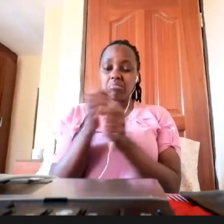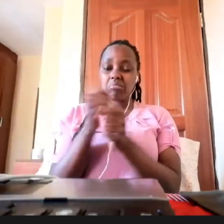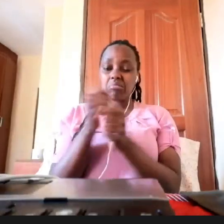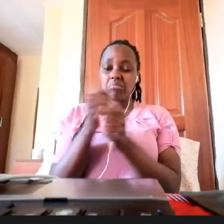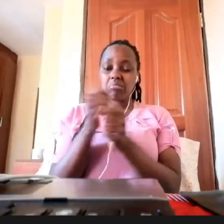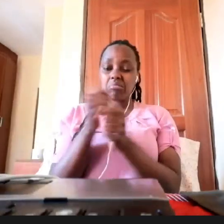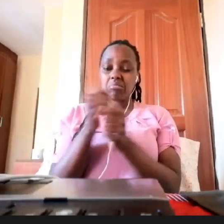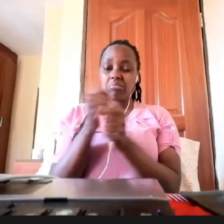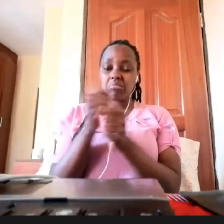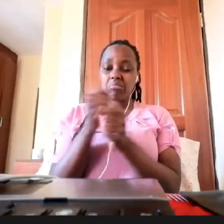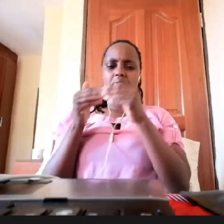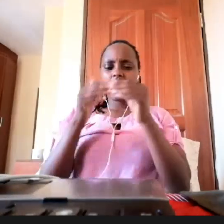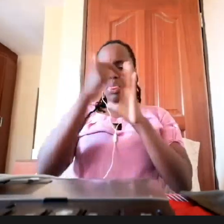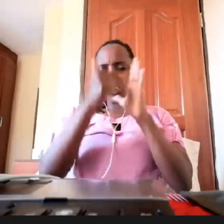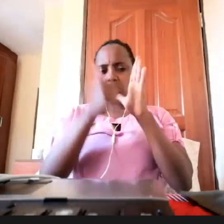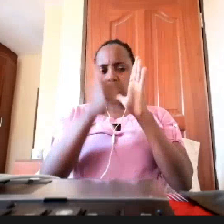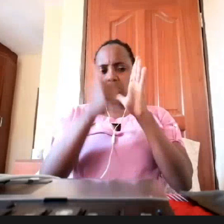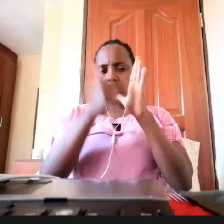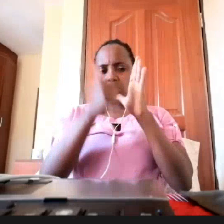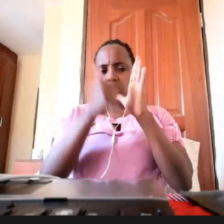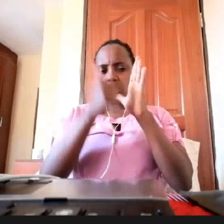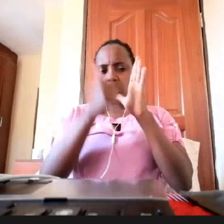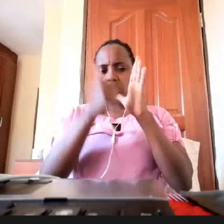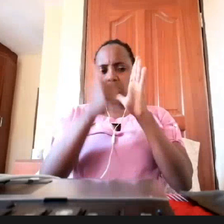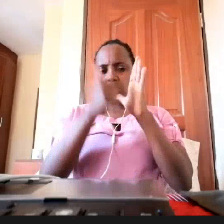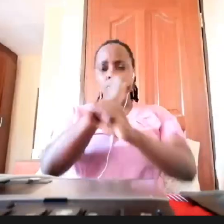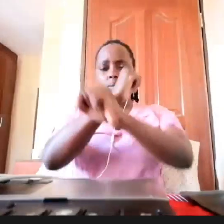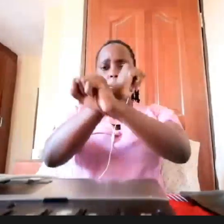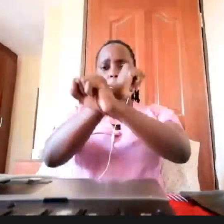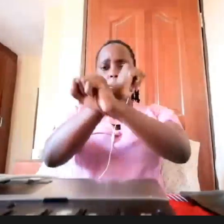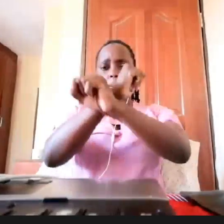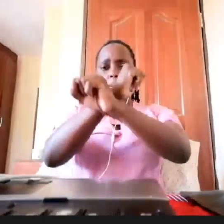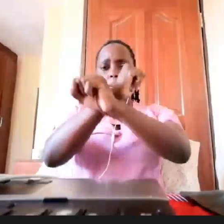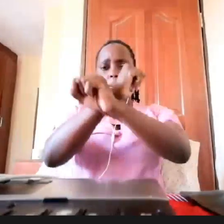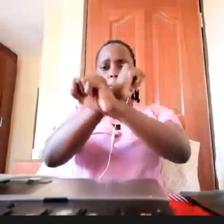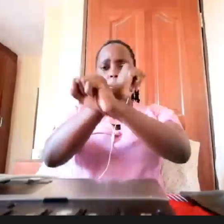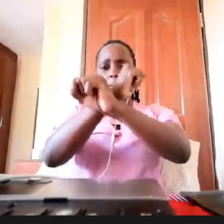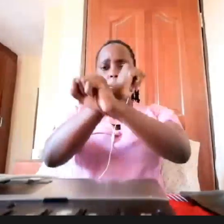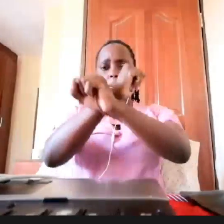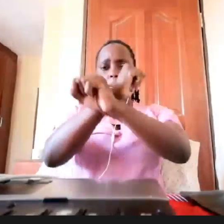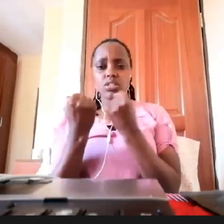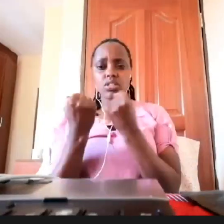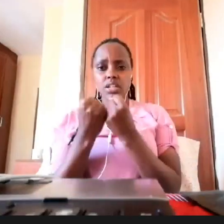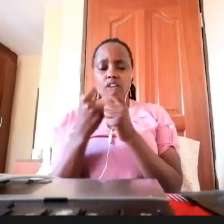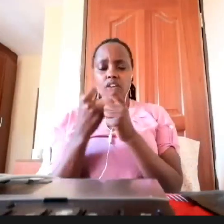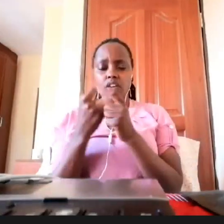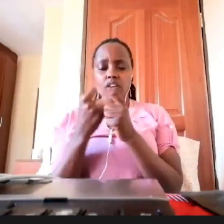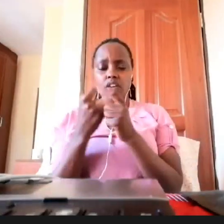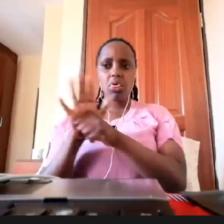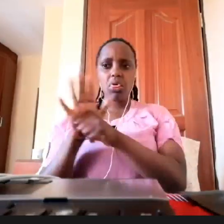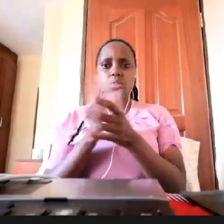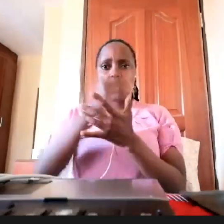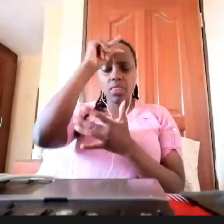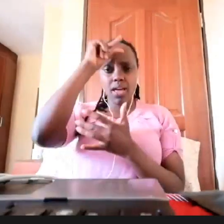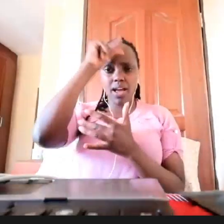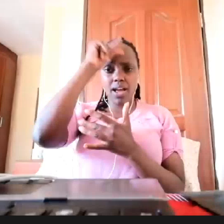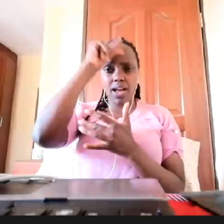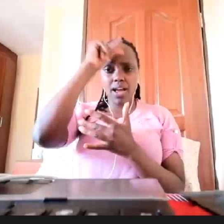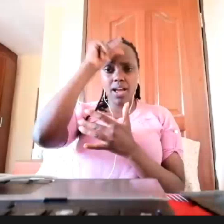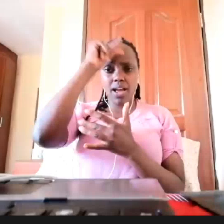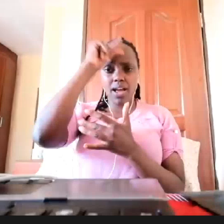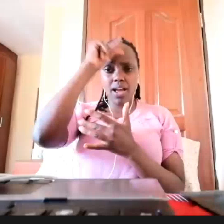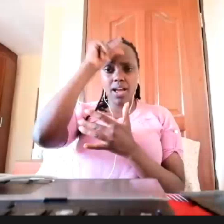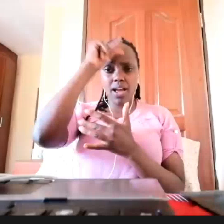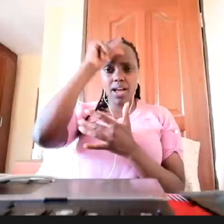when the guidelines were developed, just to protect civil society organizations from harassment by governments, basically. But how do